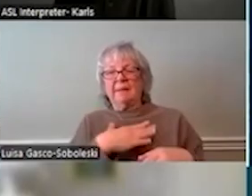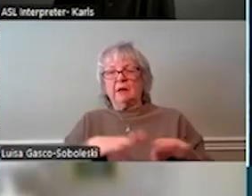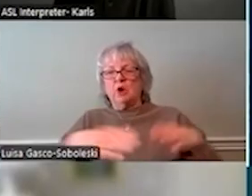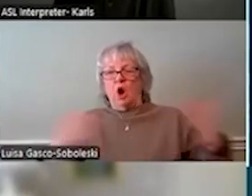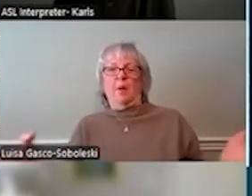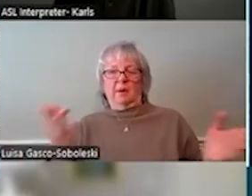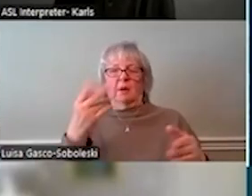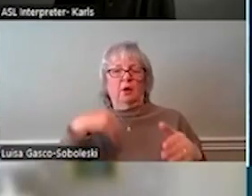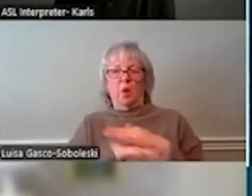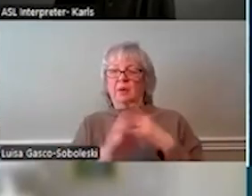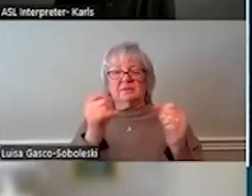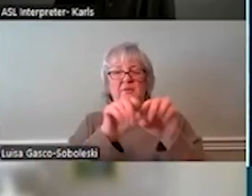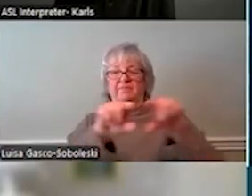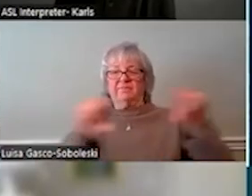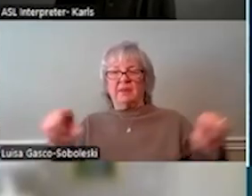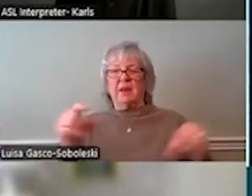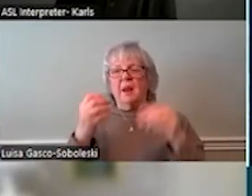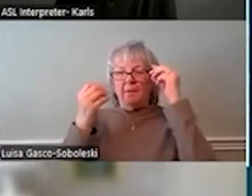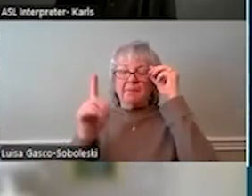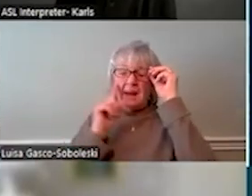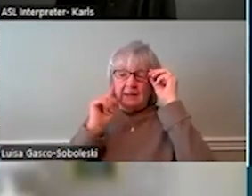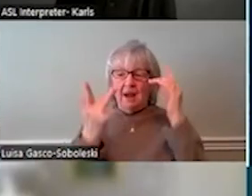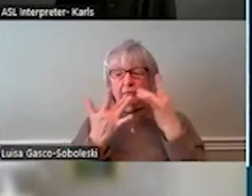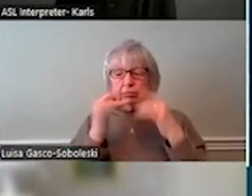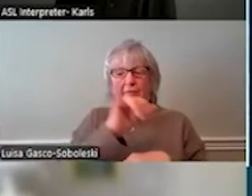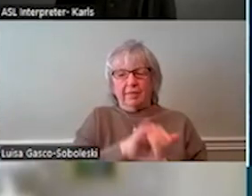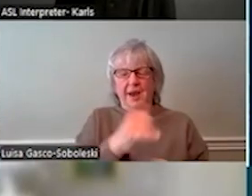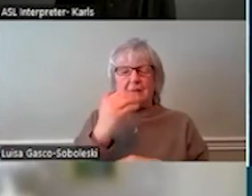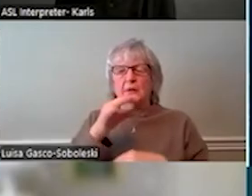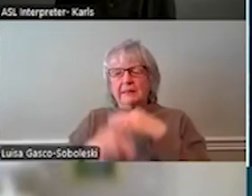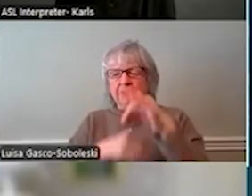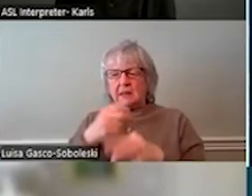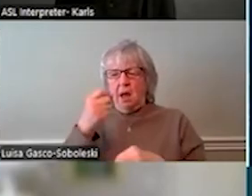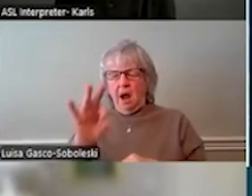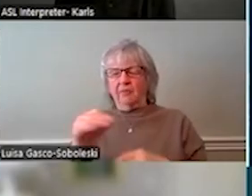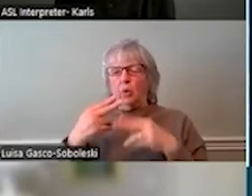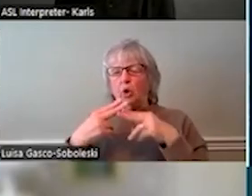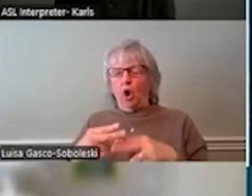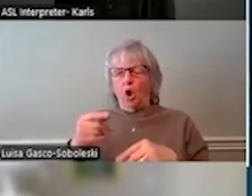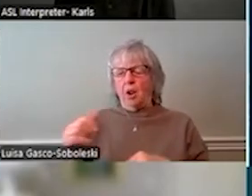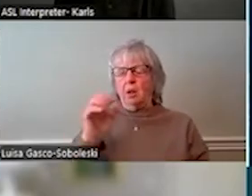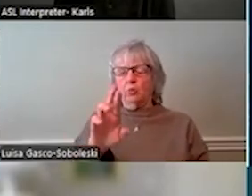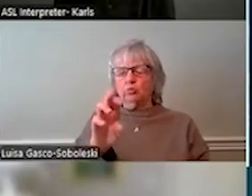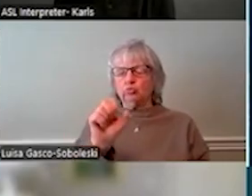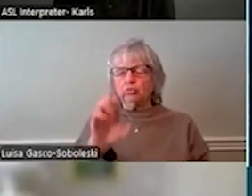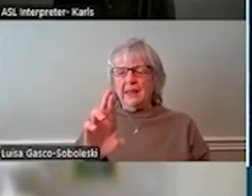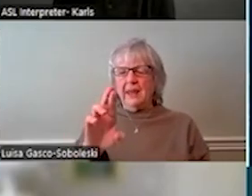already established in the film. So you would have to call and make an appointment to get the captions for a movie that you wanted to see.